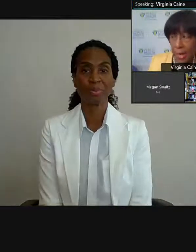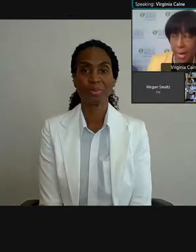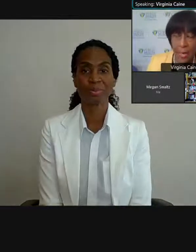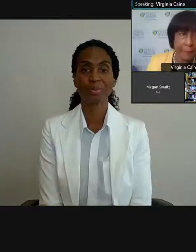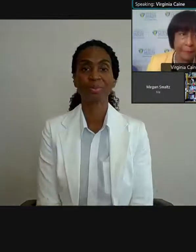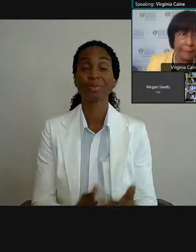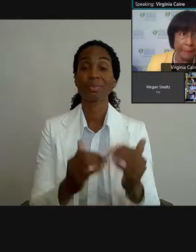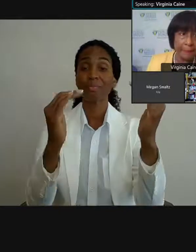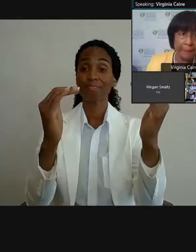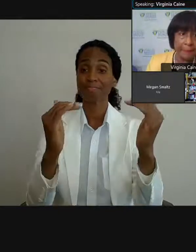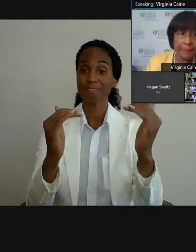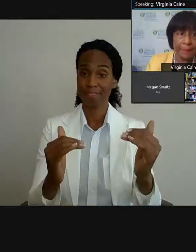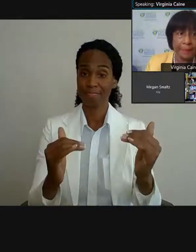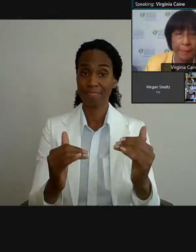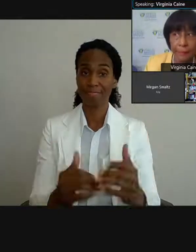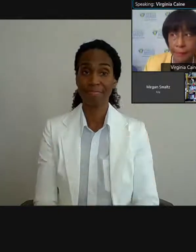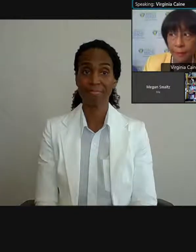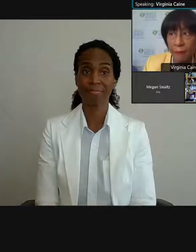Next slide.